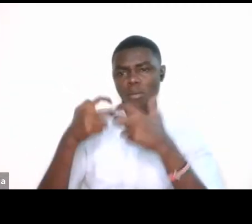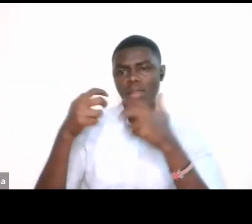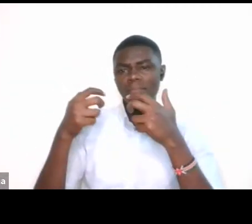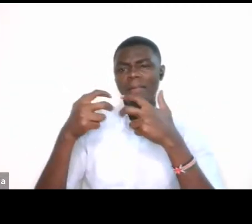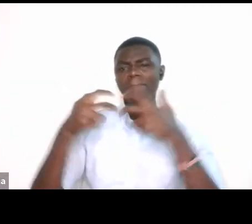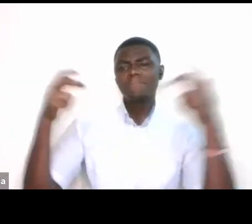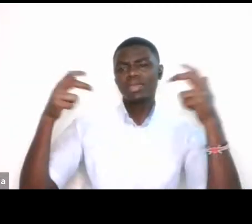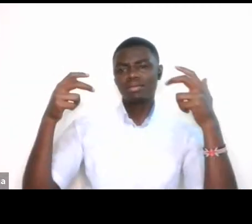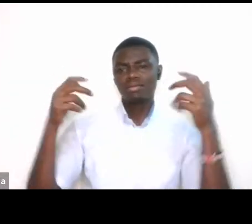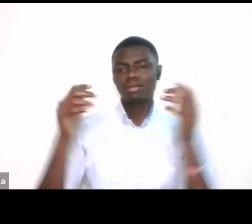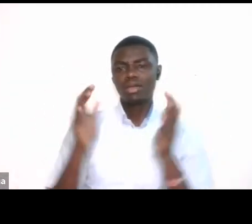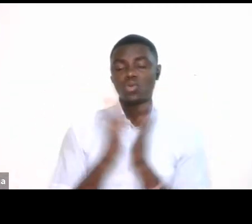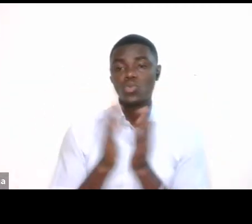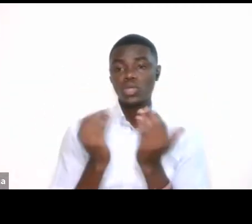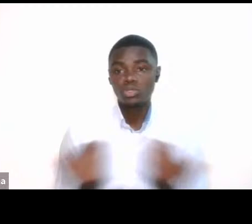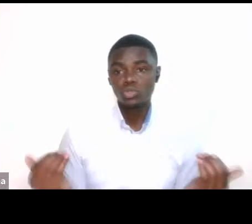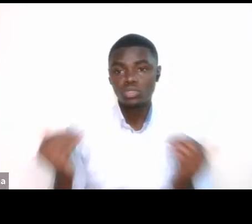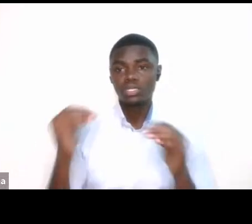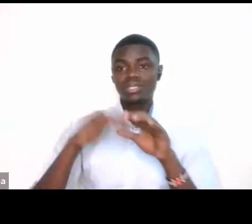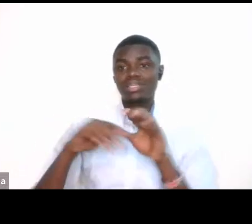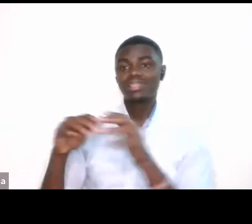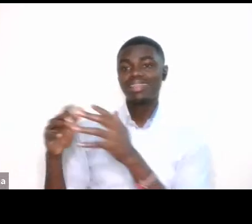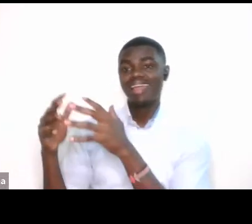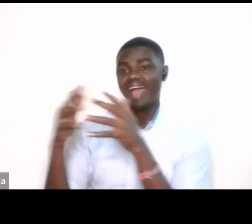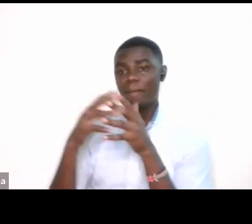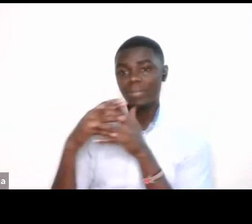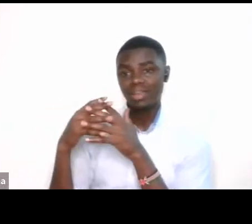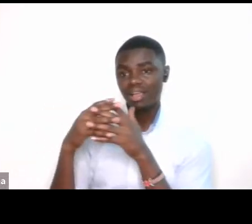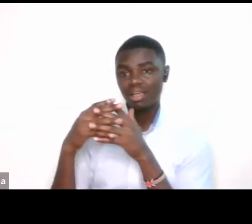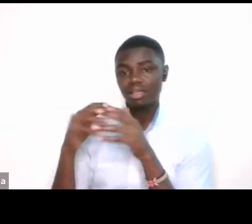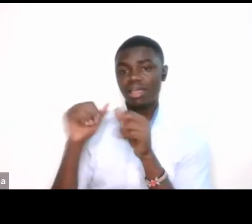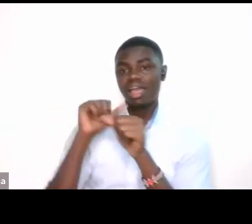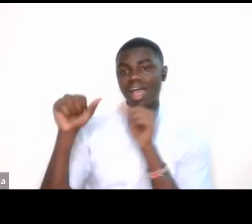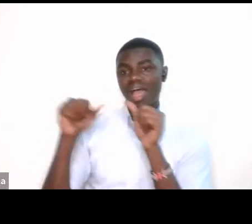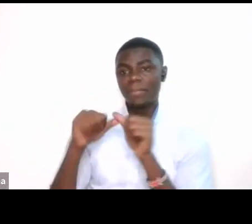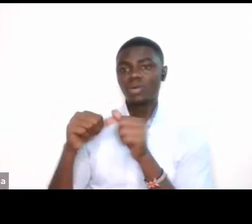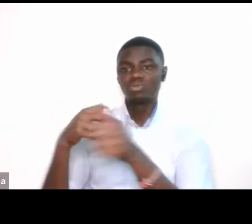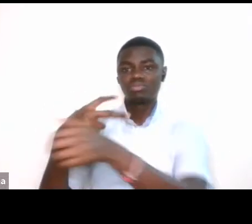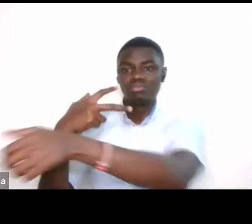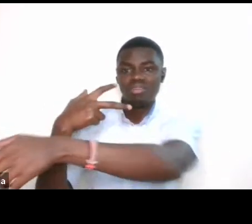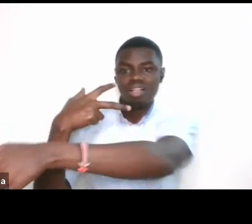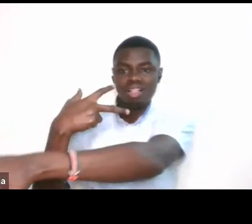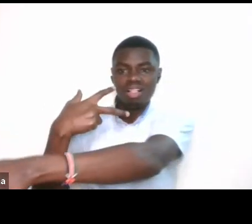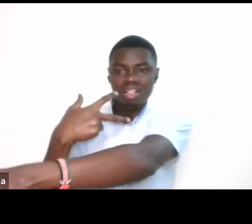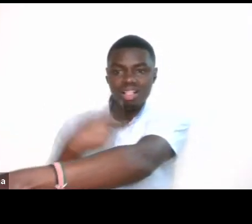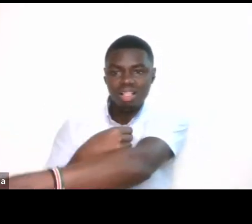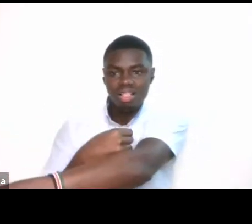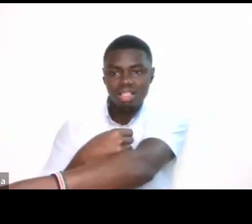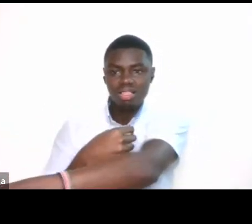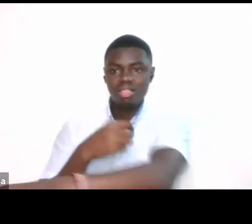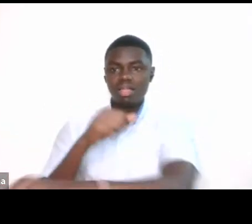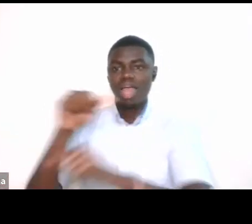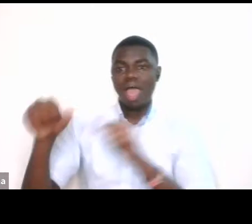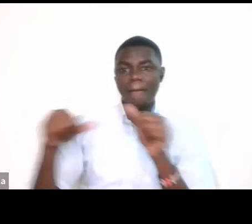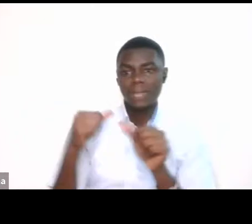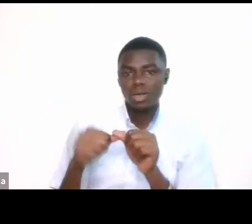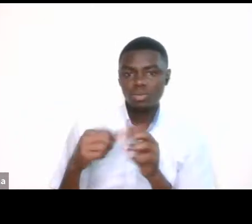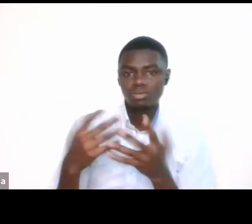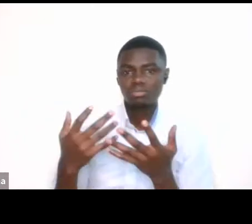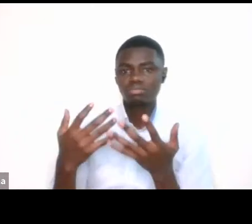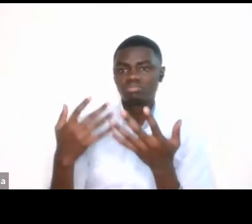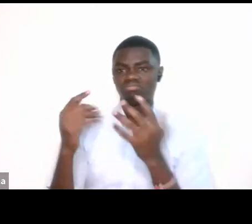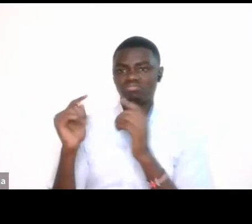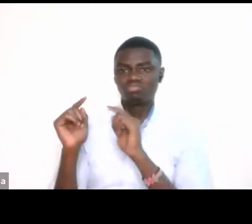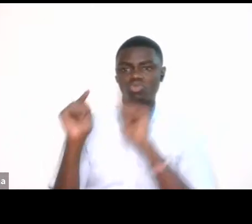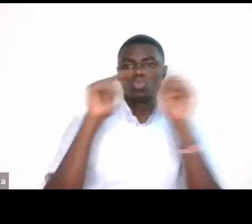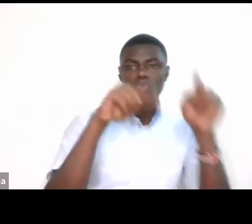children in the United States regarding drugs, regarding attendance at